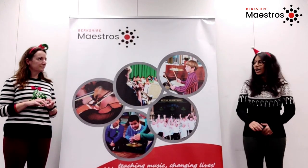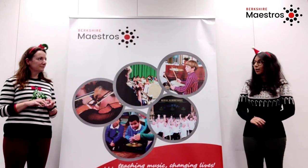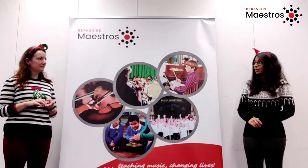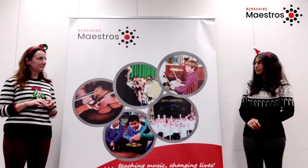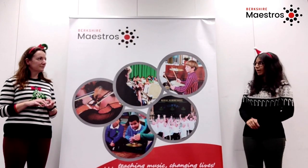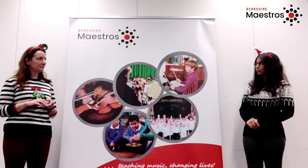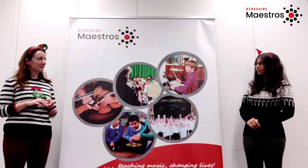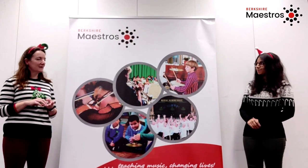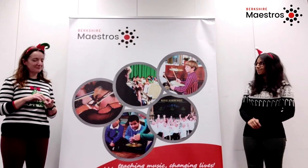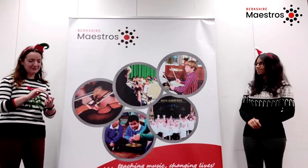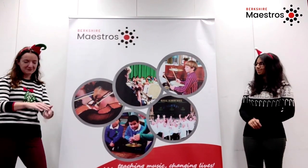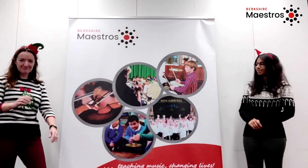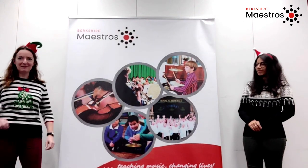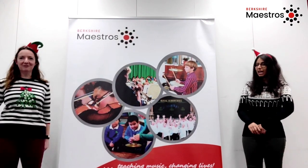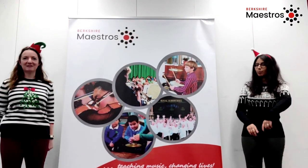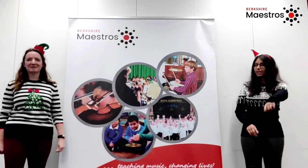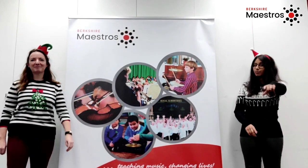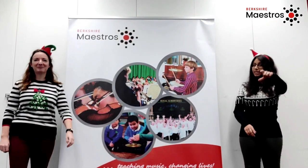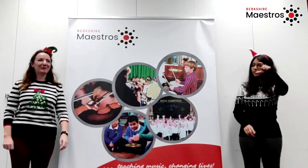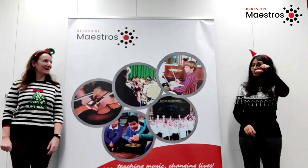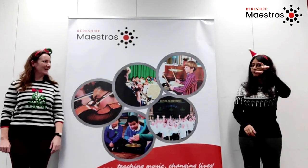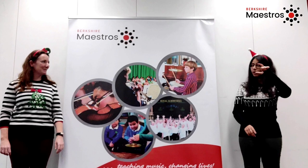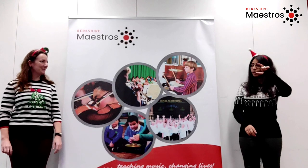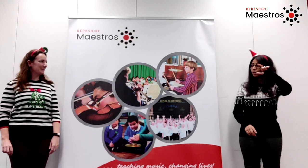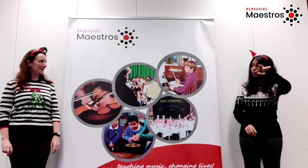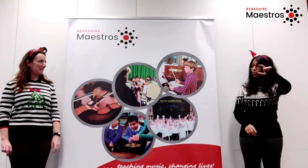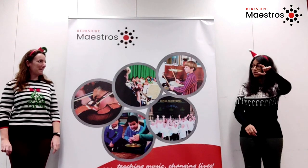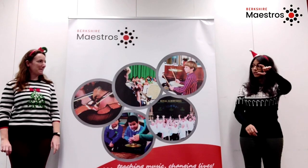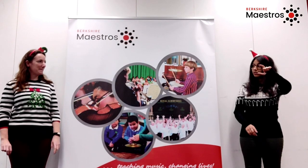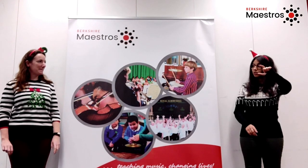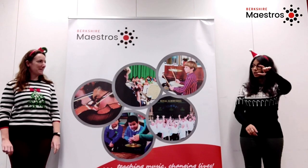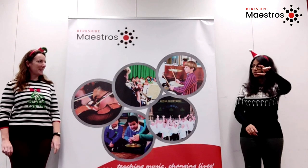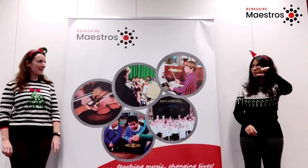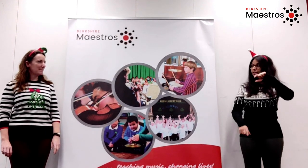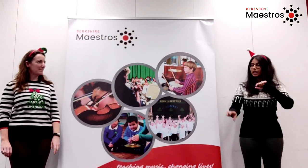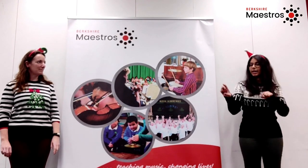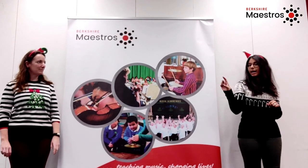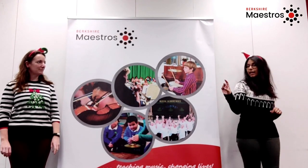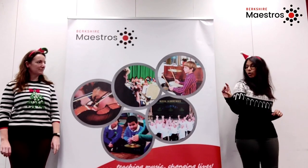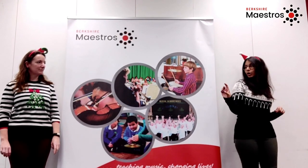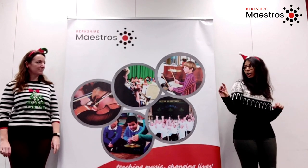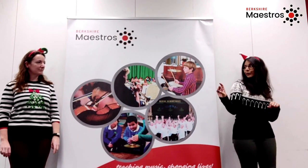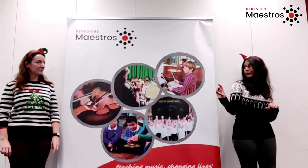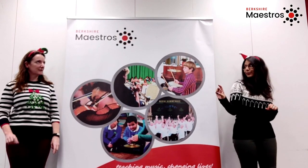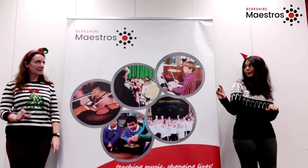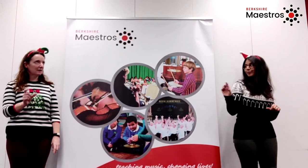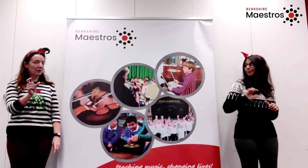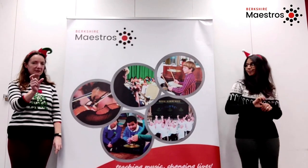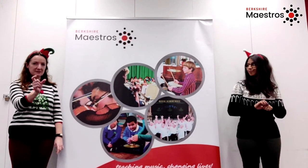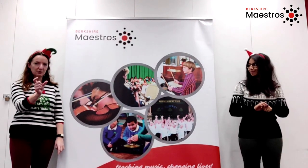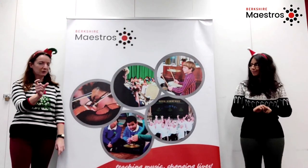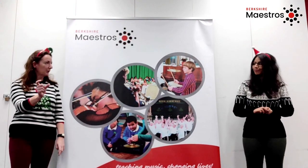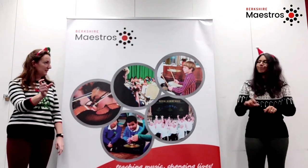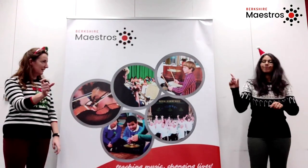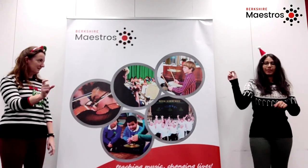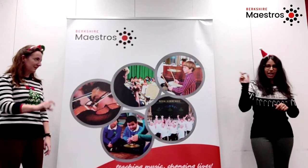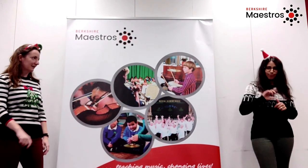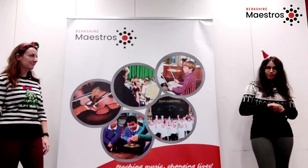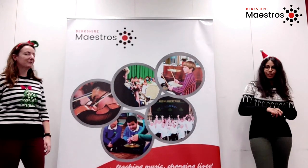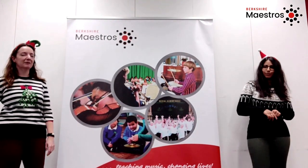and we do it as a round. As a round. Love and it. We come together okay. For Water Like a Stone and Long Ago. Oh yes, the Long Ago at the end. Absolutely.